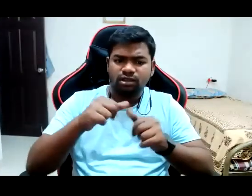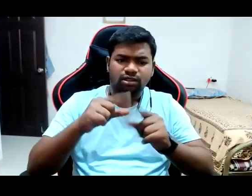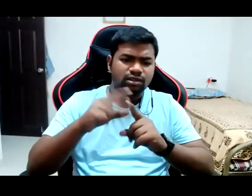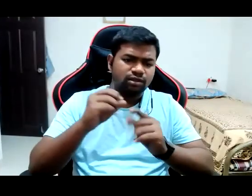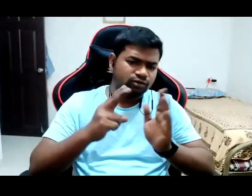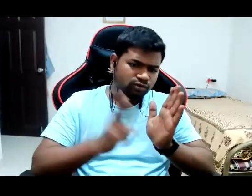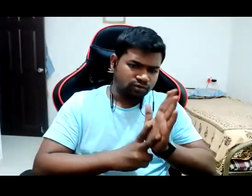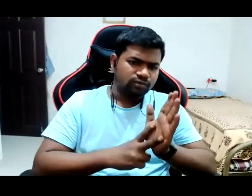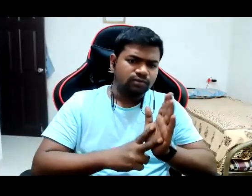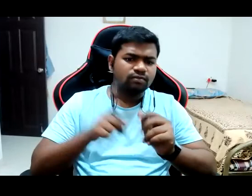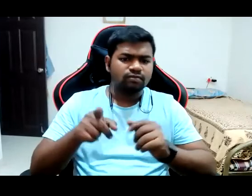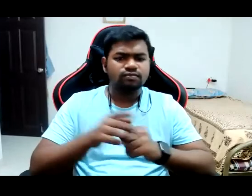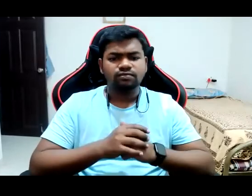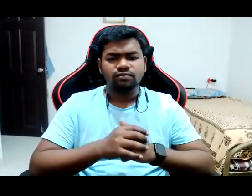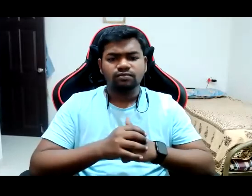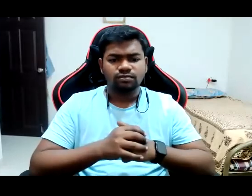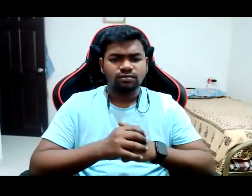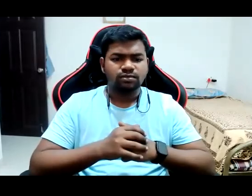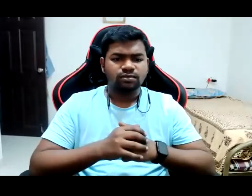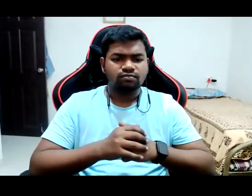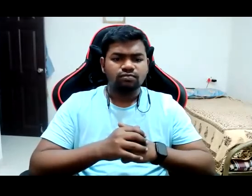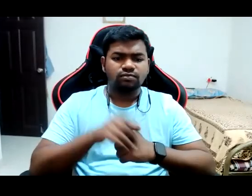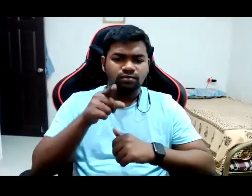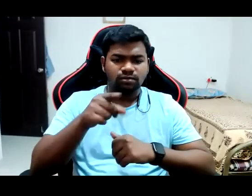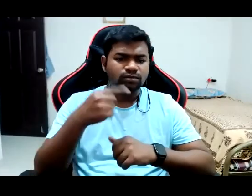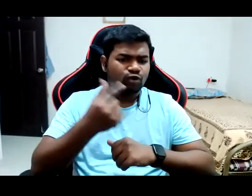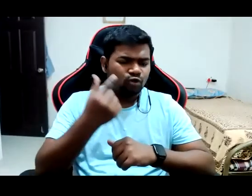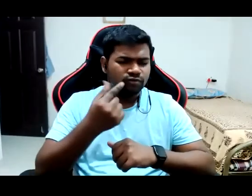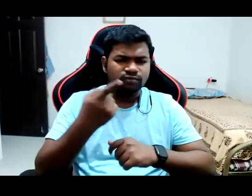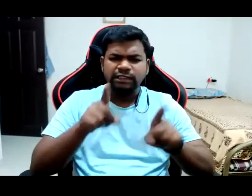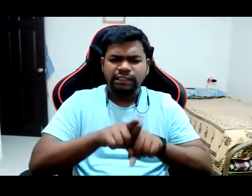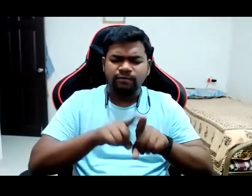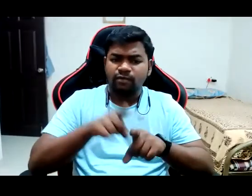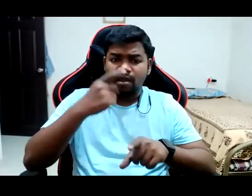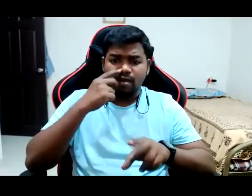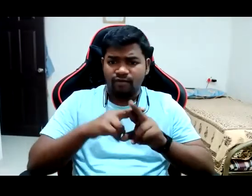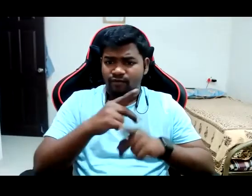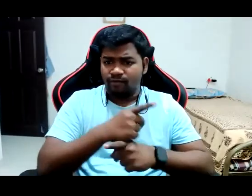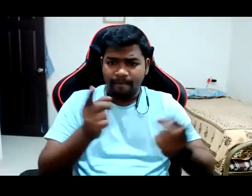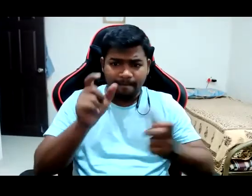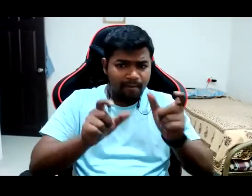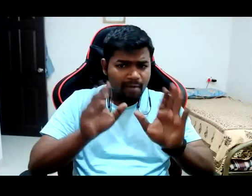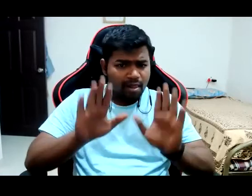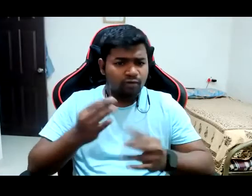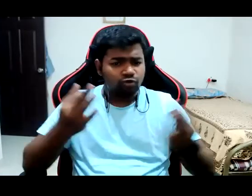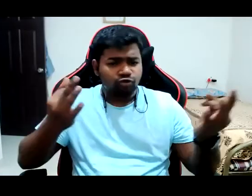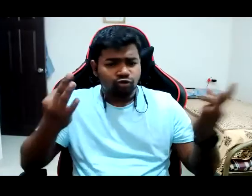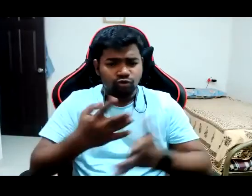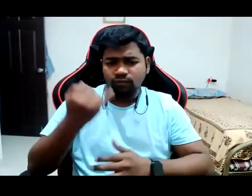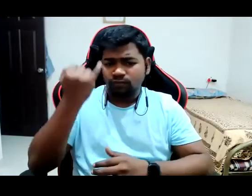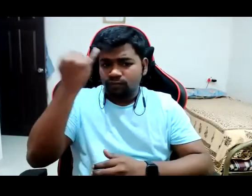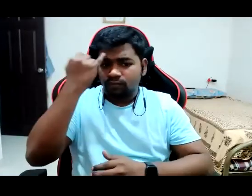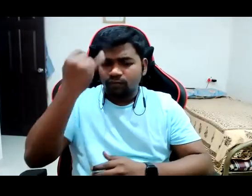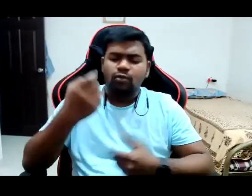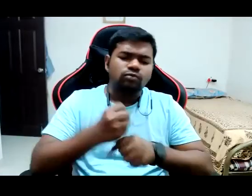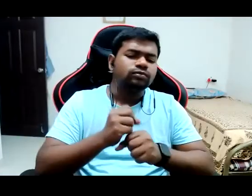course, then go against the spirit of the hackathon, that you only basically kind of use that sort of loophole in there to leverage